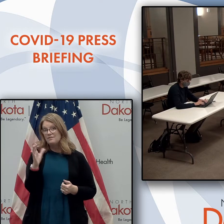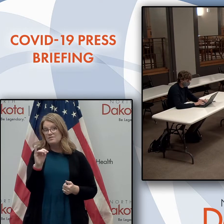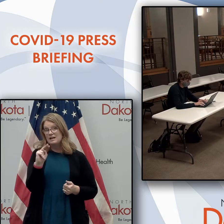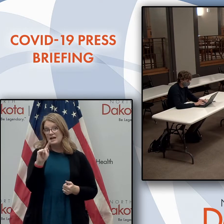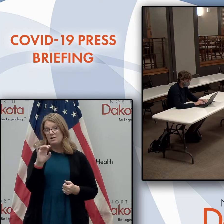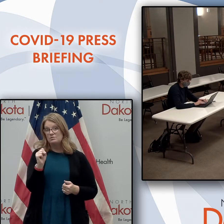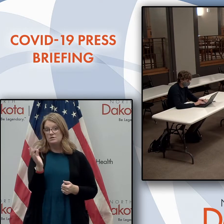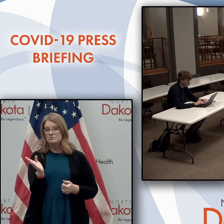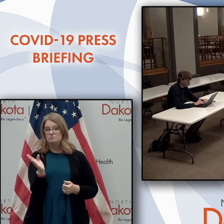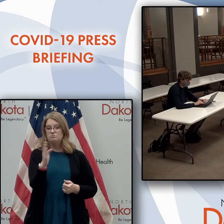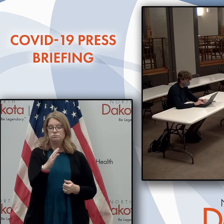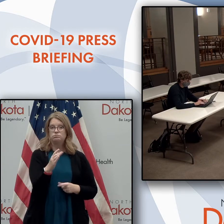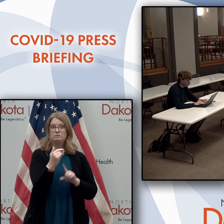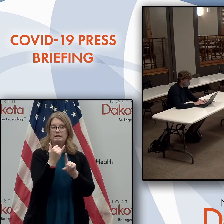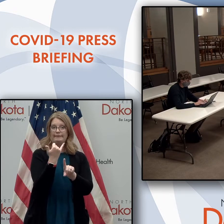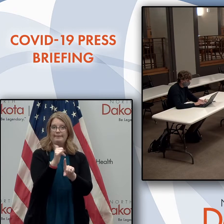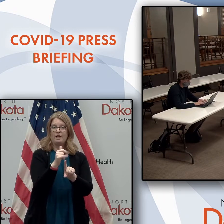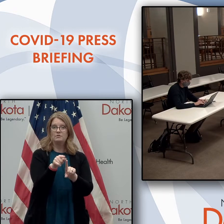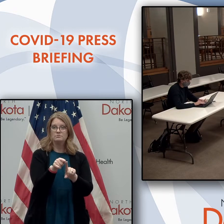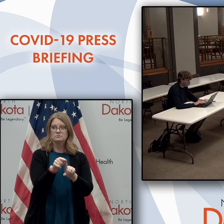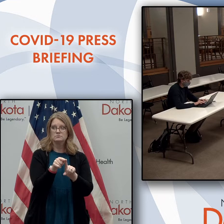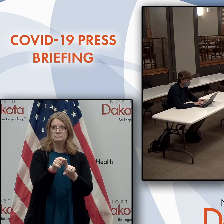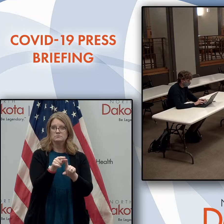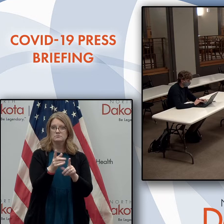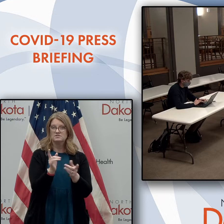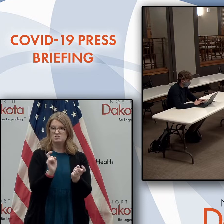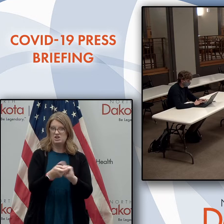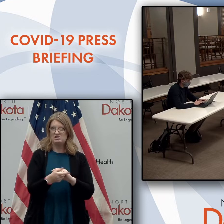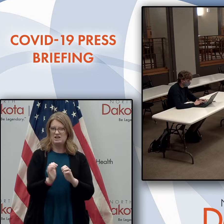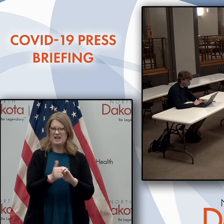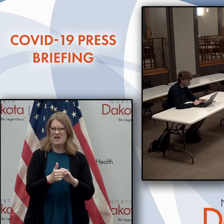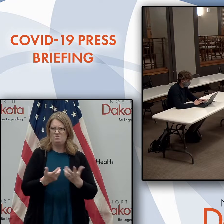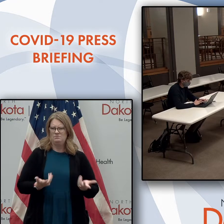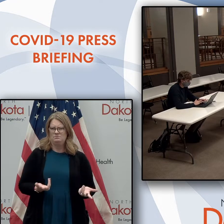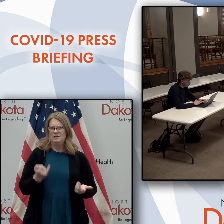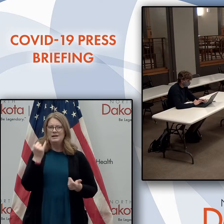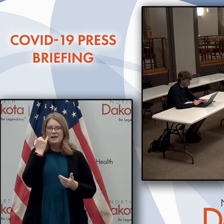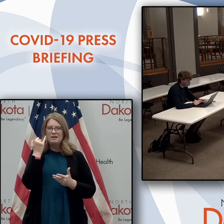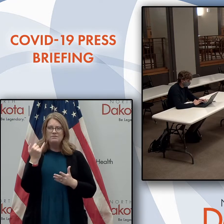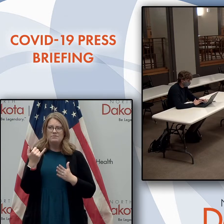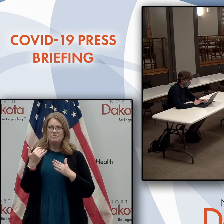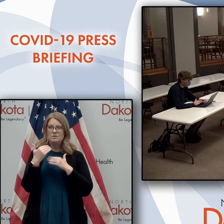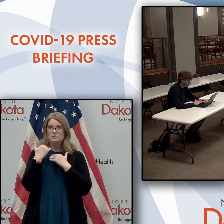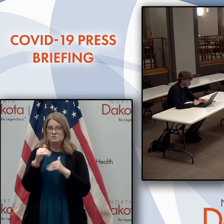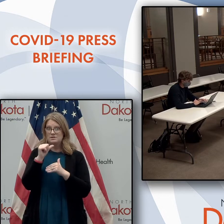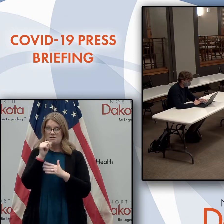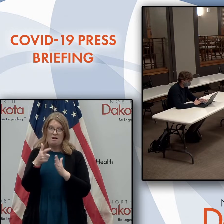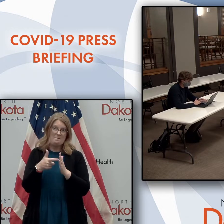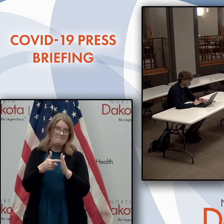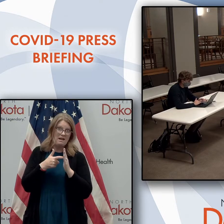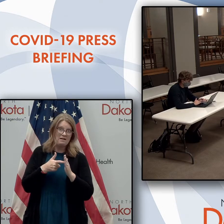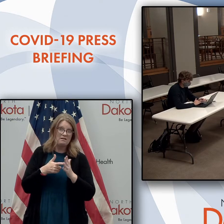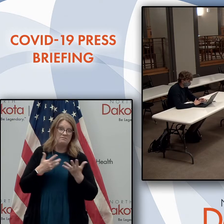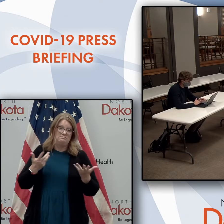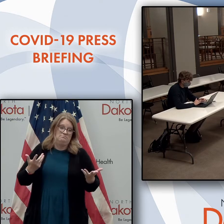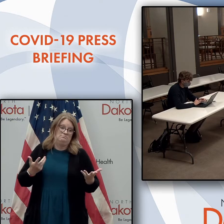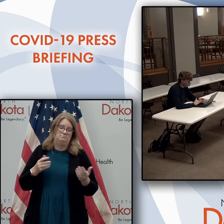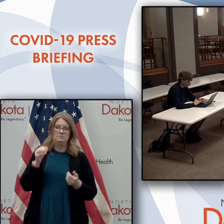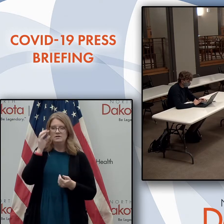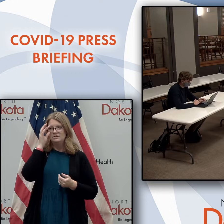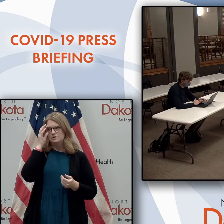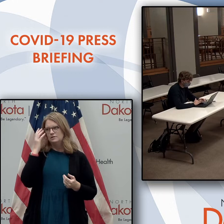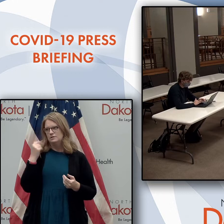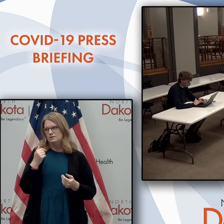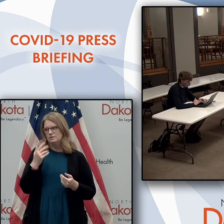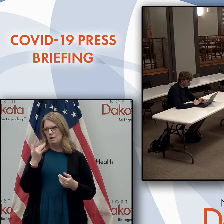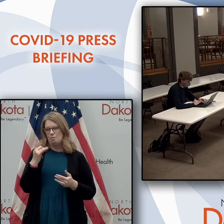yellow risk level, how will this change anything if businesses and gathering restrictions are not mandated, and why did you